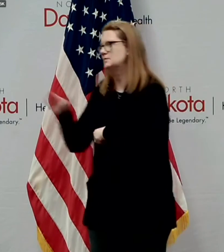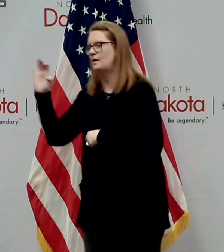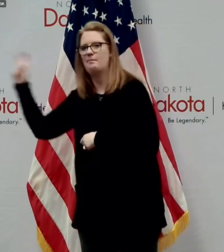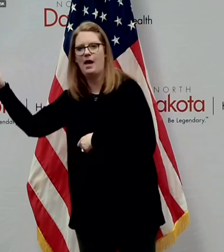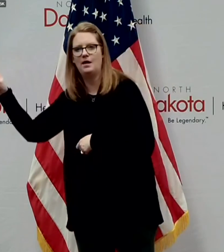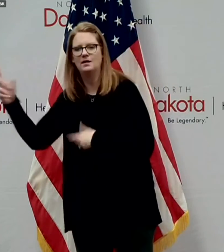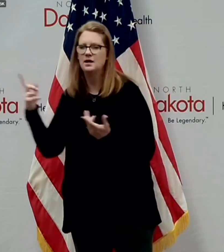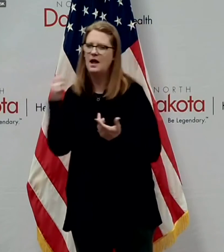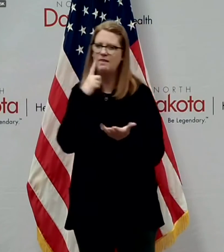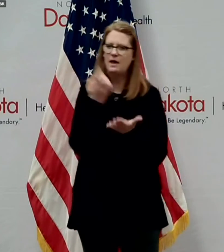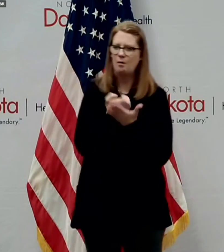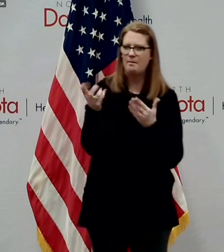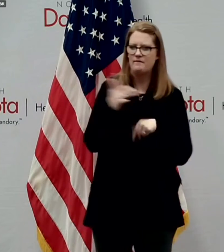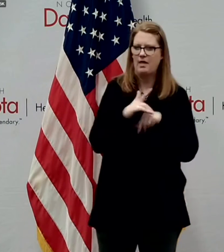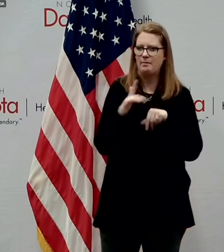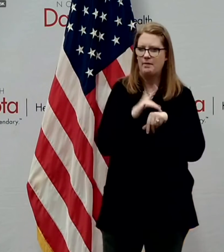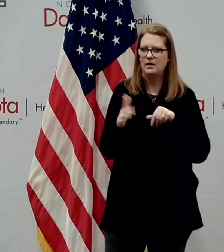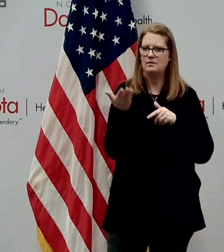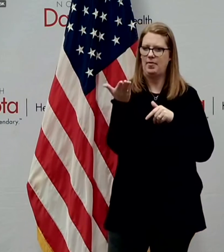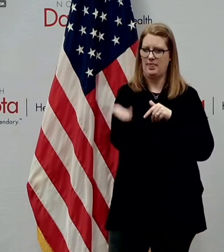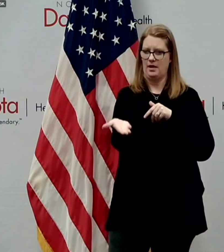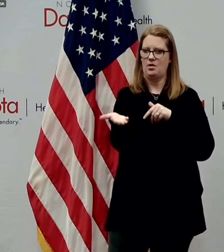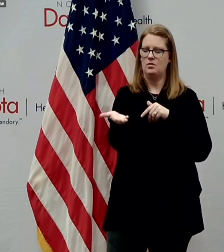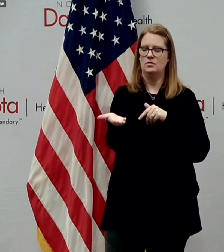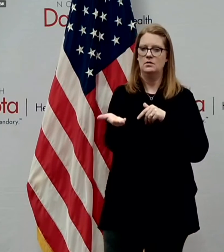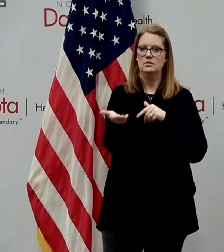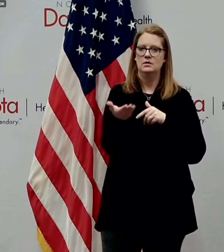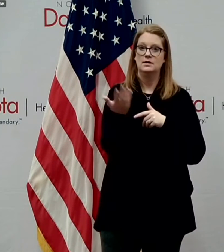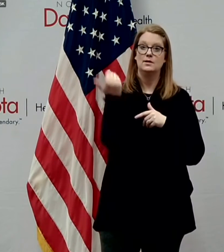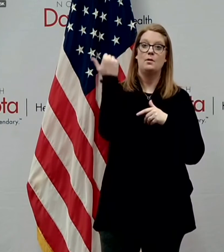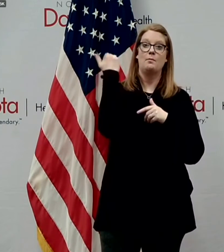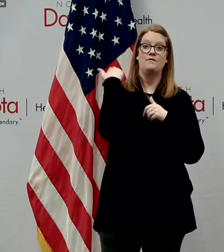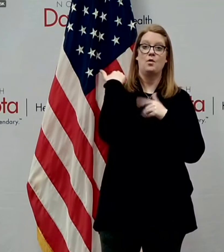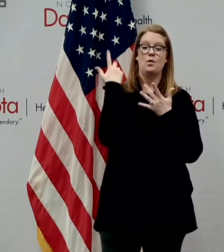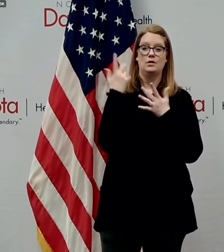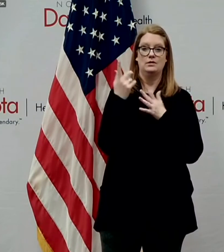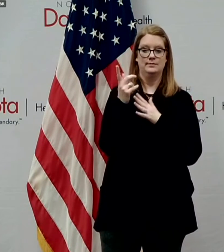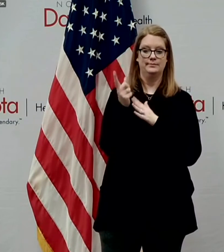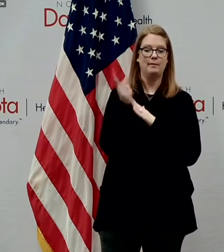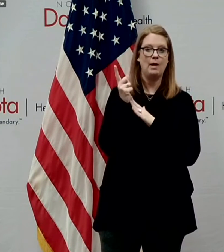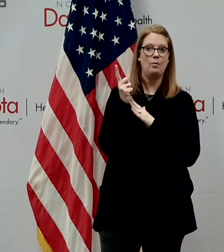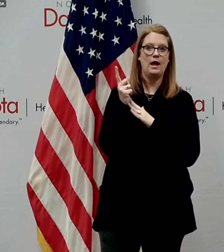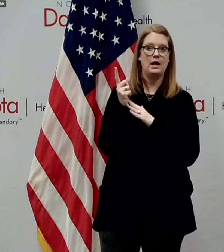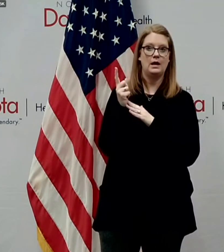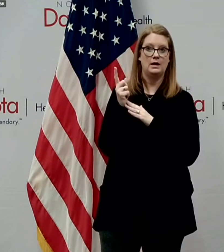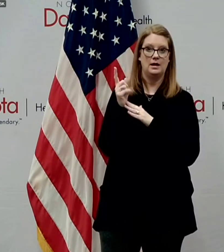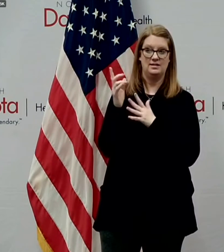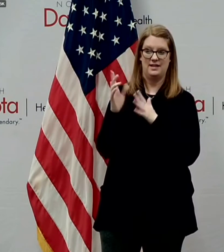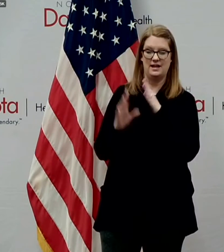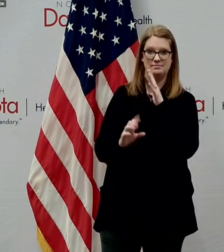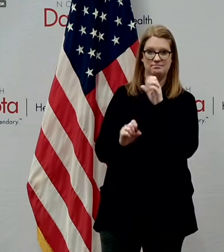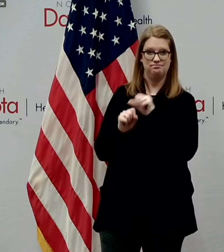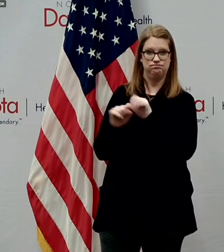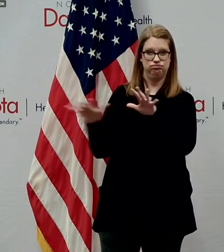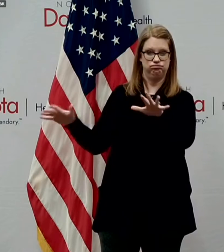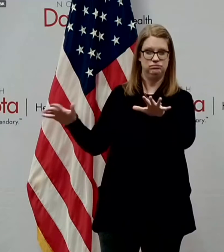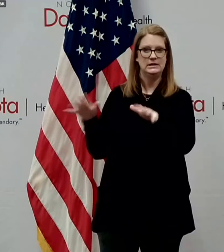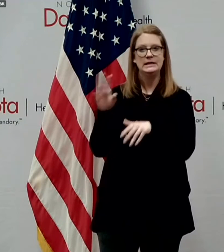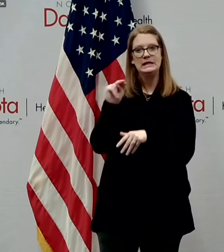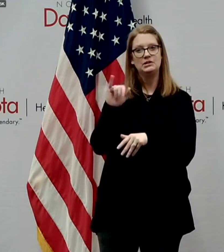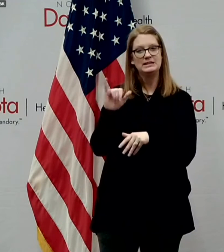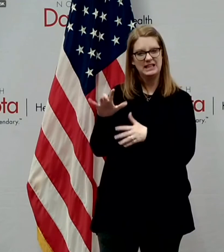equipment. So the things that were in short supply in the early days of the huge outbreak, particularly in the New York metro